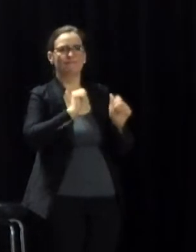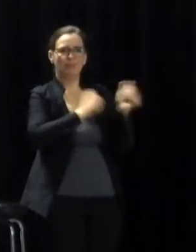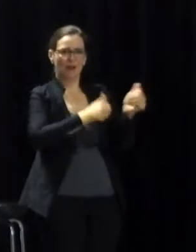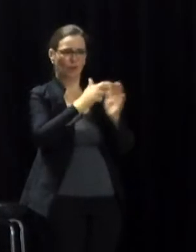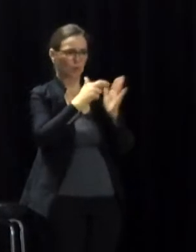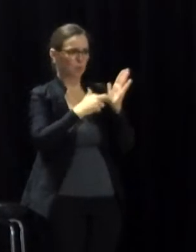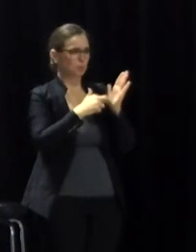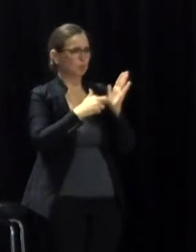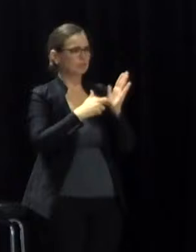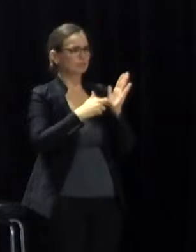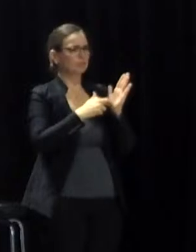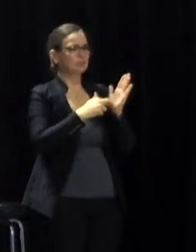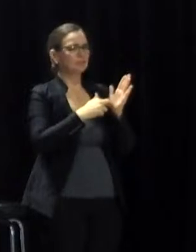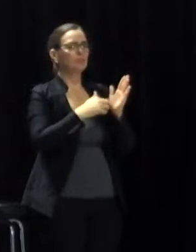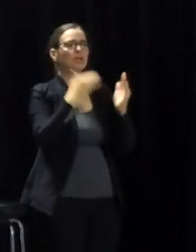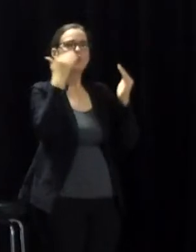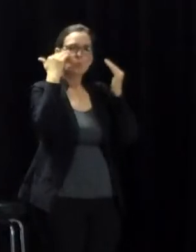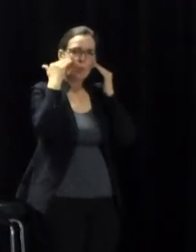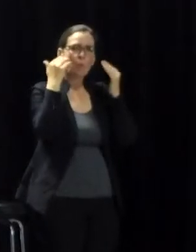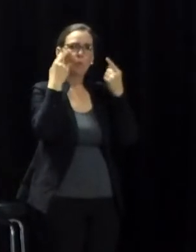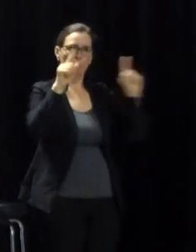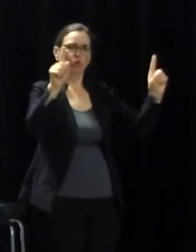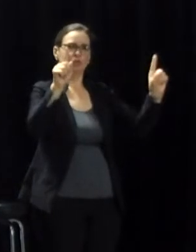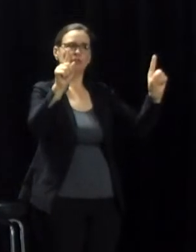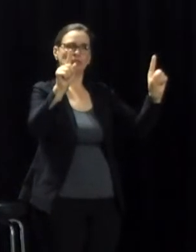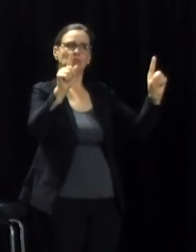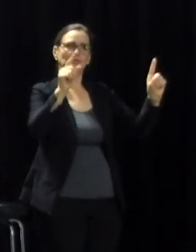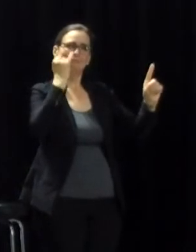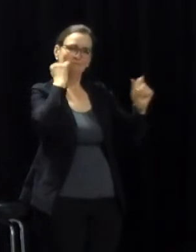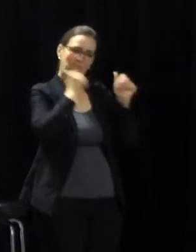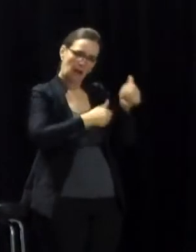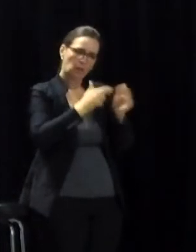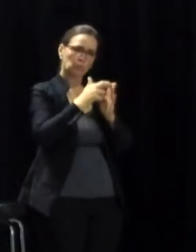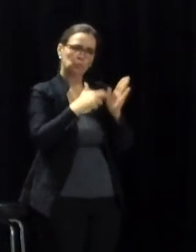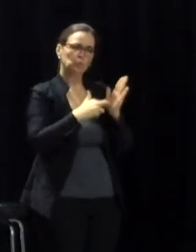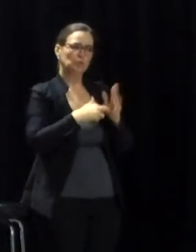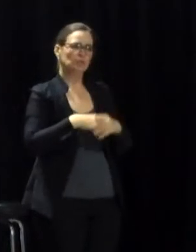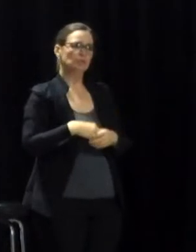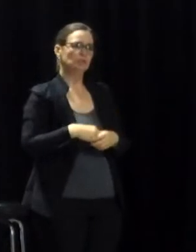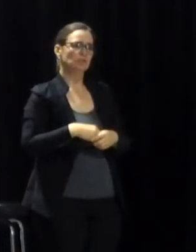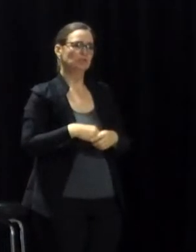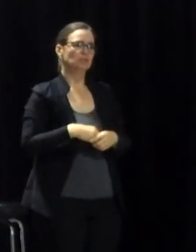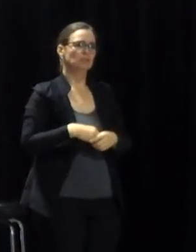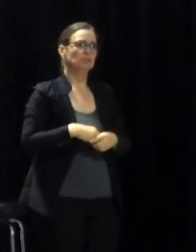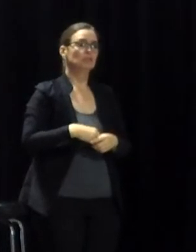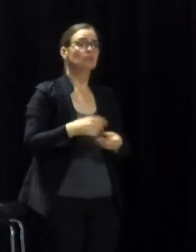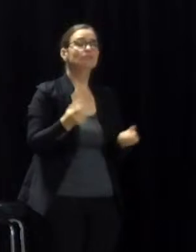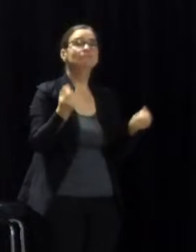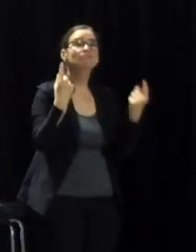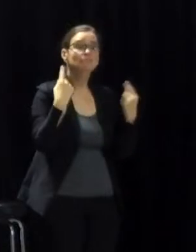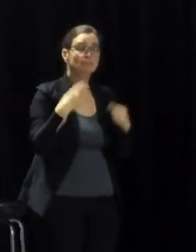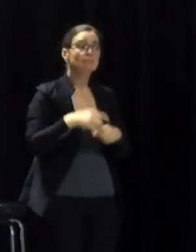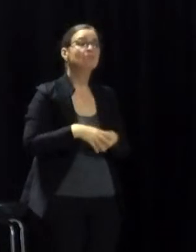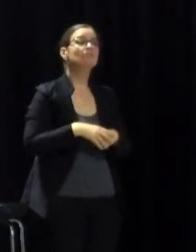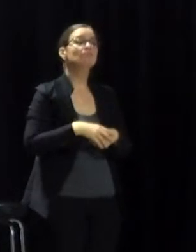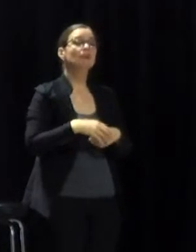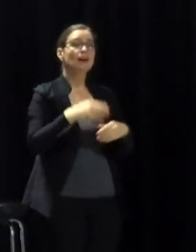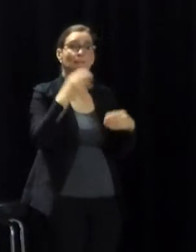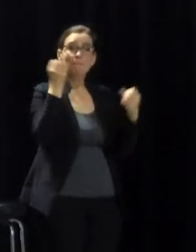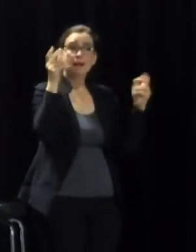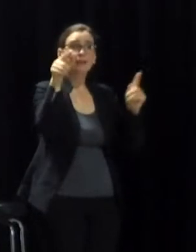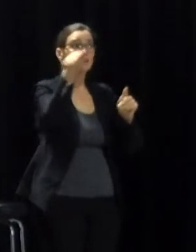right. You've heard me say it. There is COVID fatigue. People are tired. We had a great run in the summer, and people got